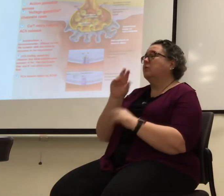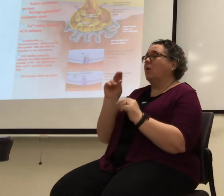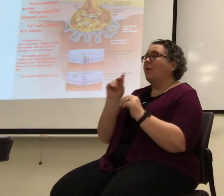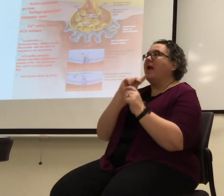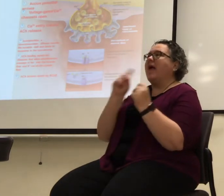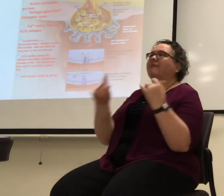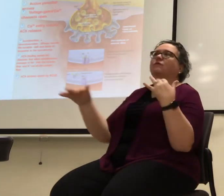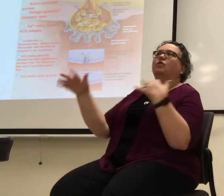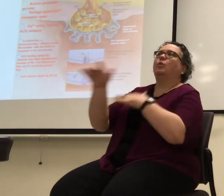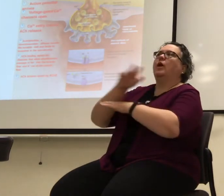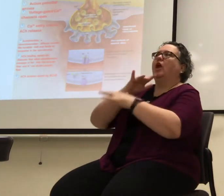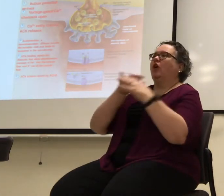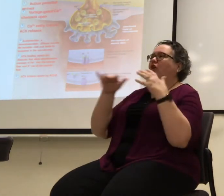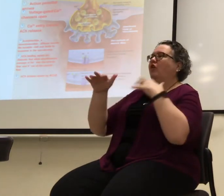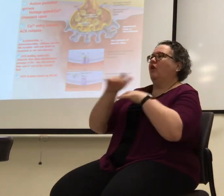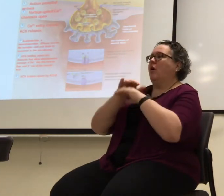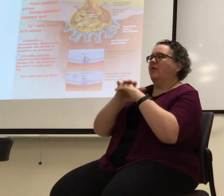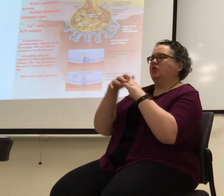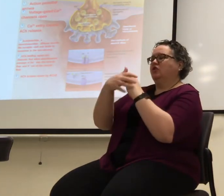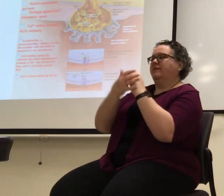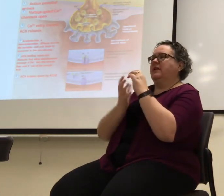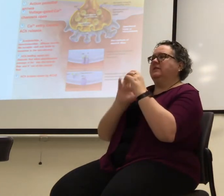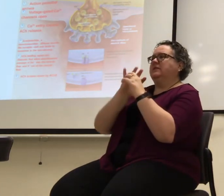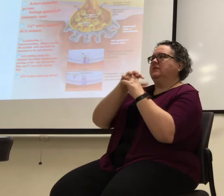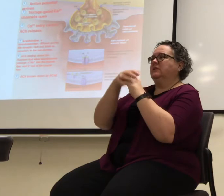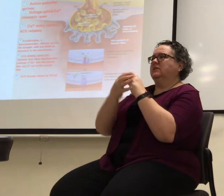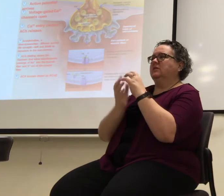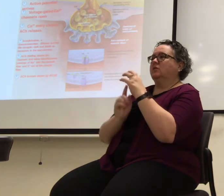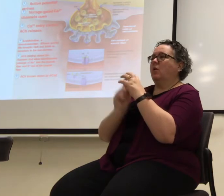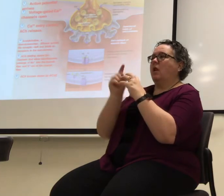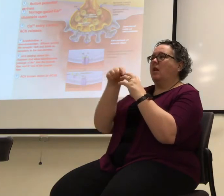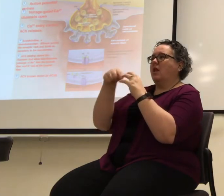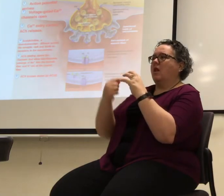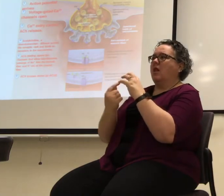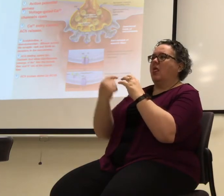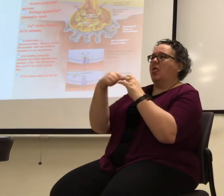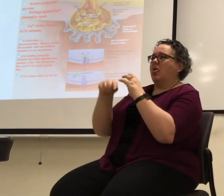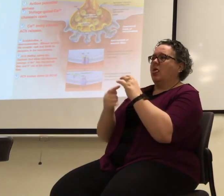three-dimensional space along the surface of the sarcolemma.